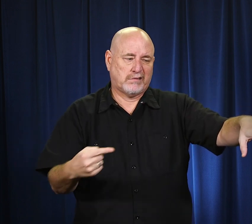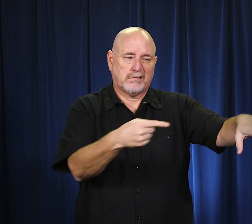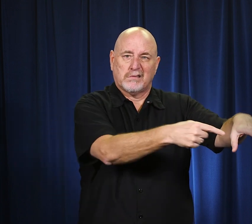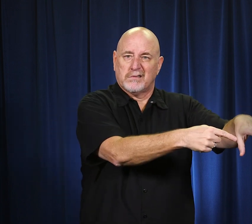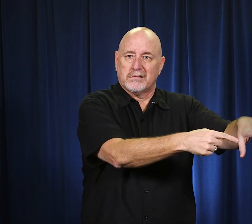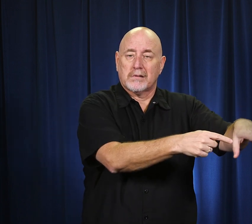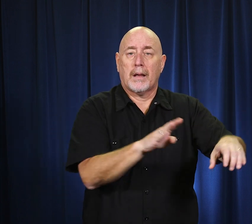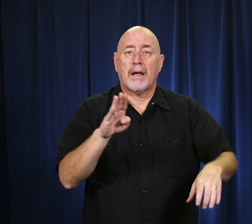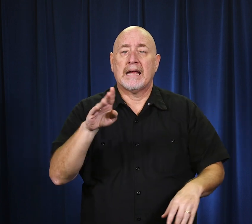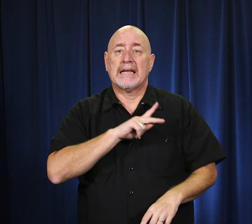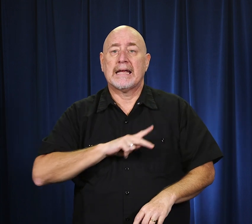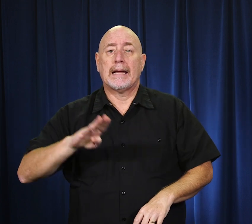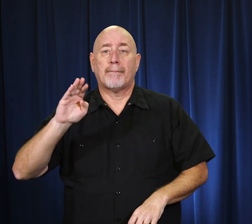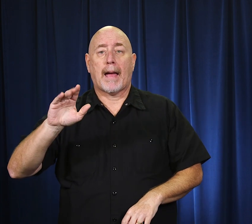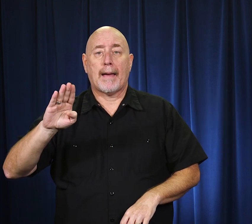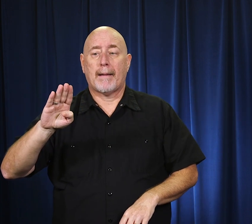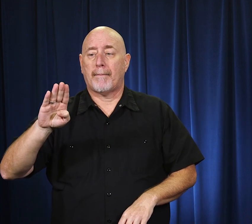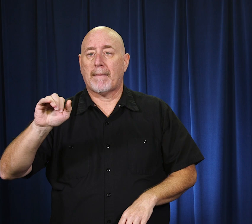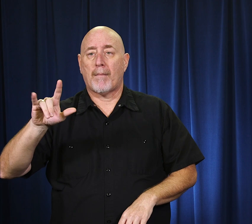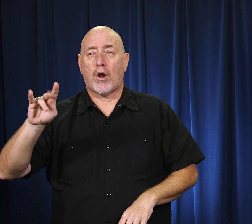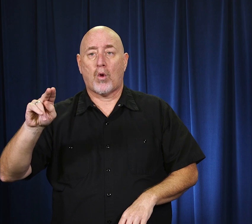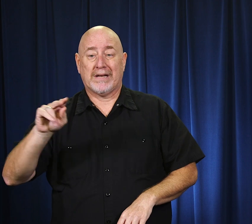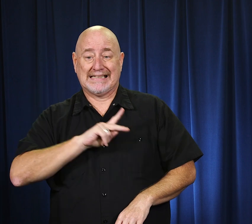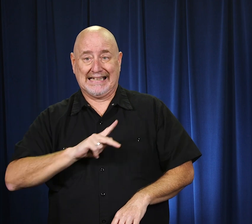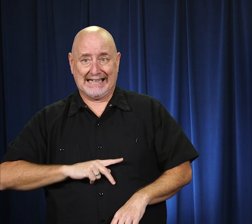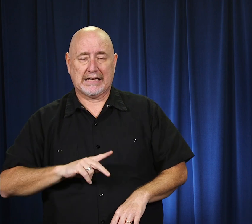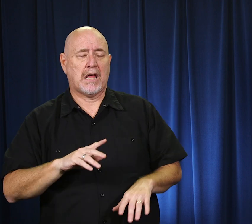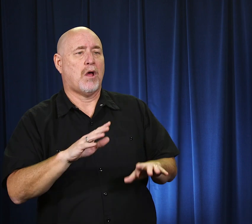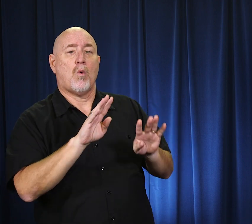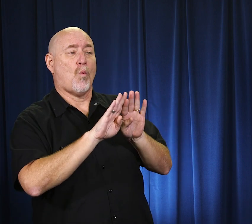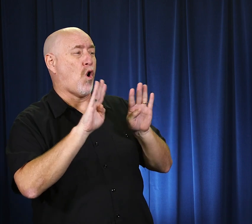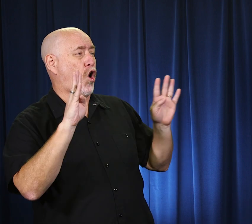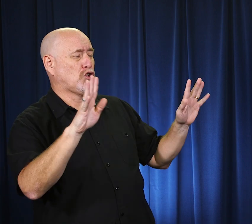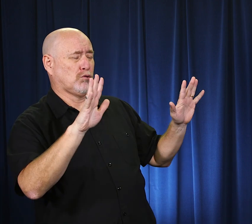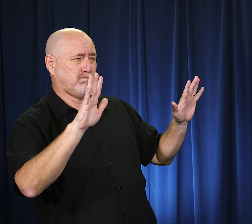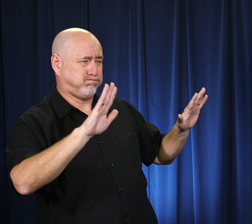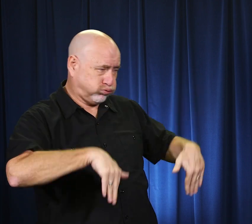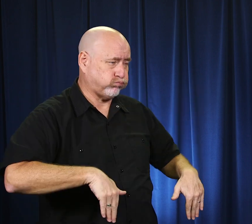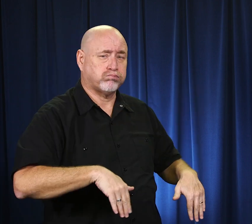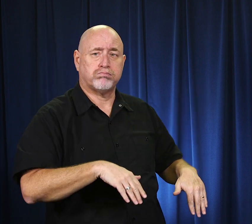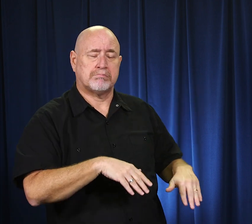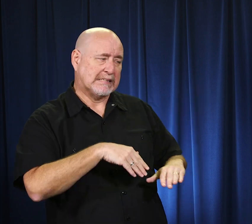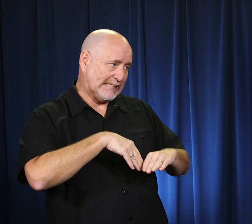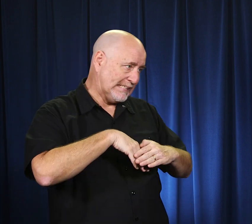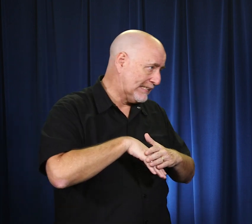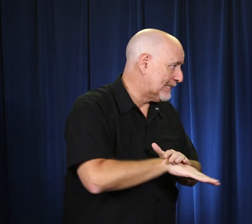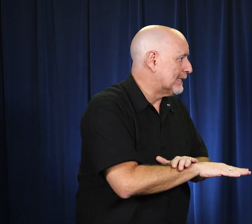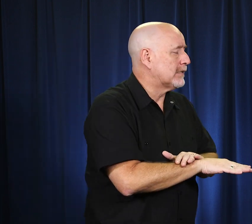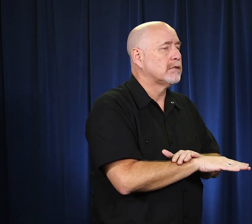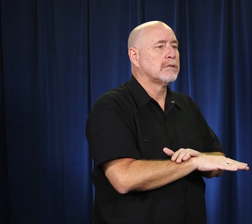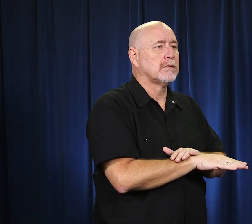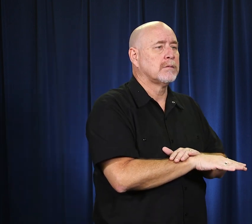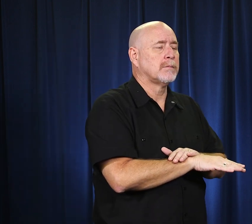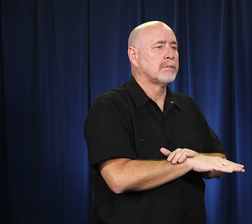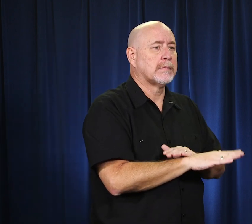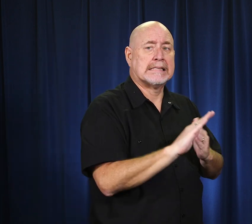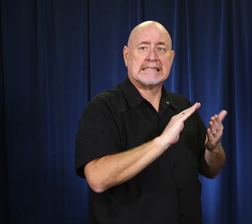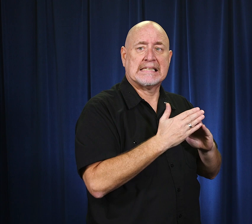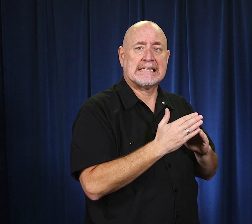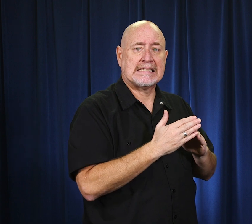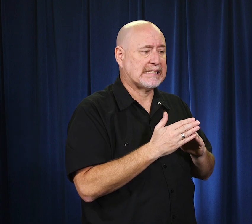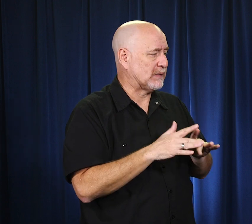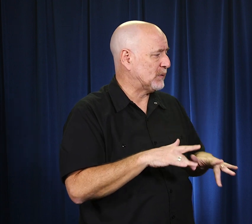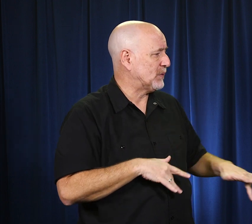mainland. Babylonian king Nebuchadnezzar eventually breached the city, and he got in to find